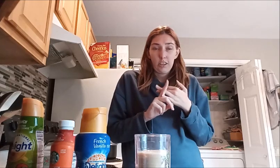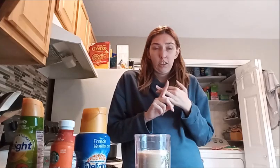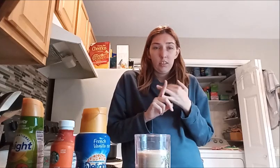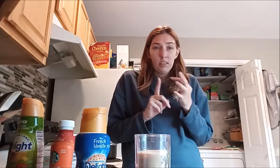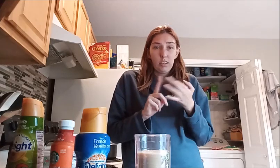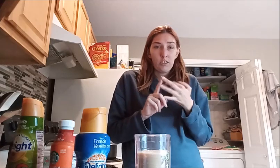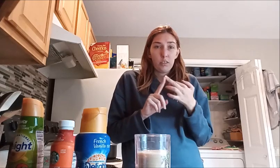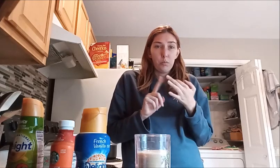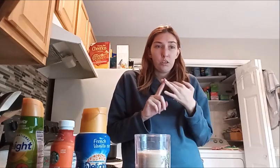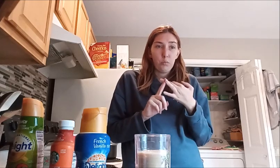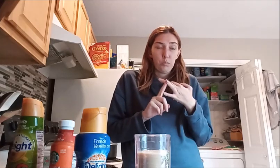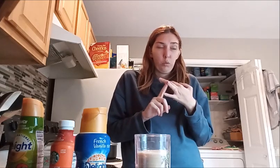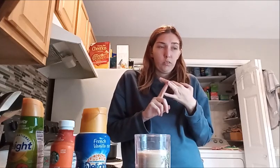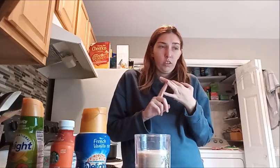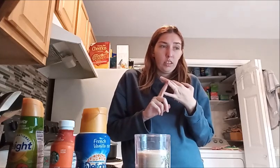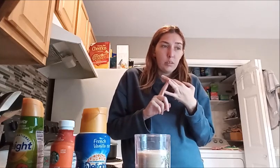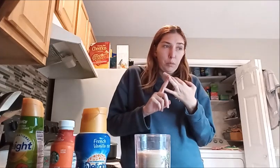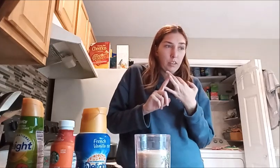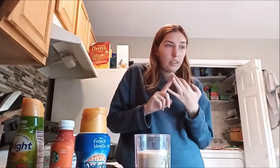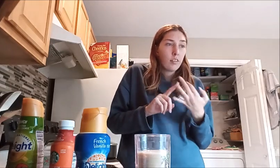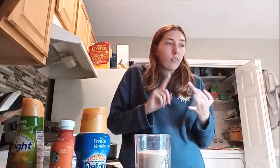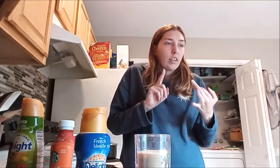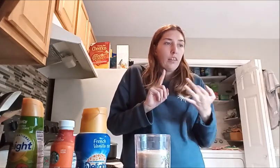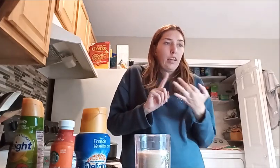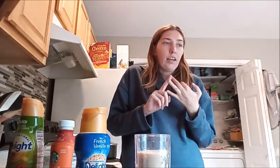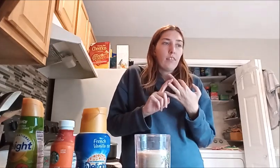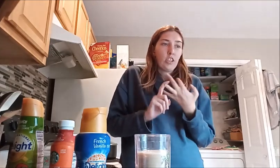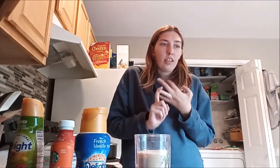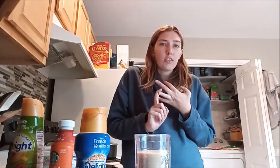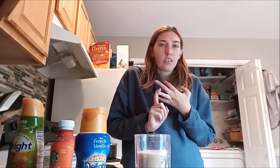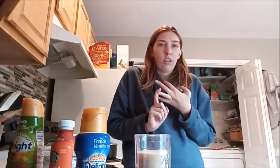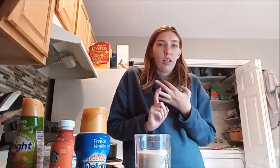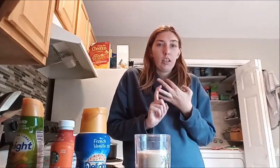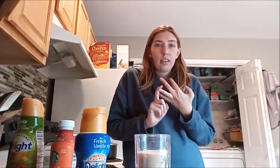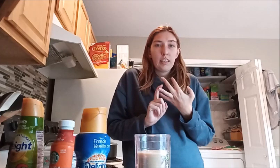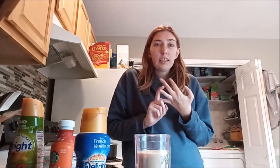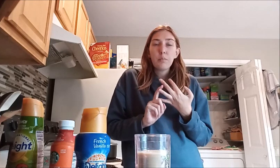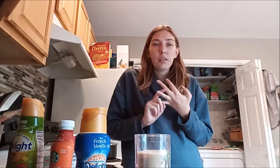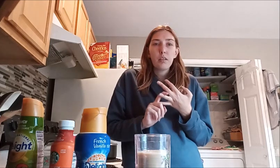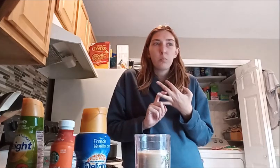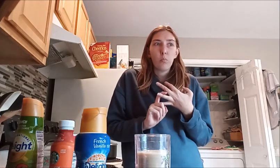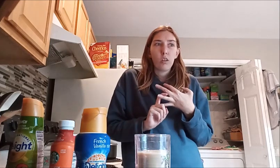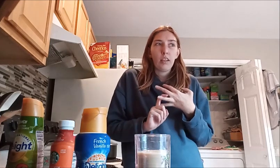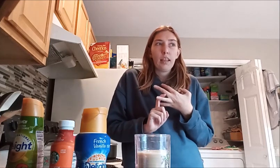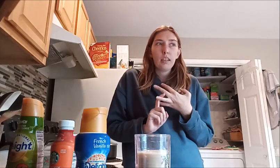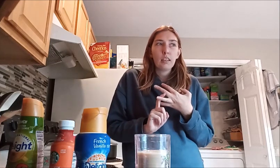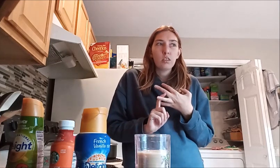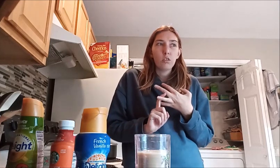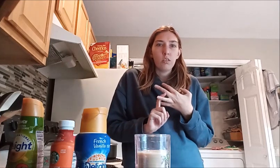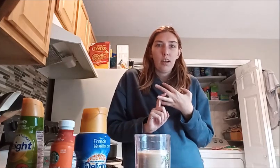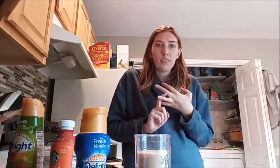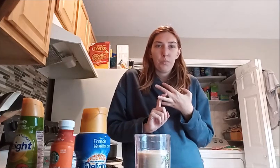super important for this, in my opinion. If I have a life jacket on, I think I'd be more likely to survive, especially since I know how to swim.